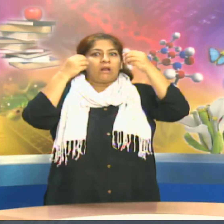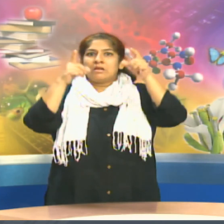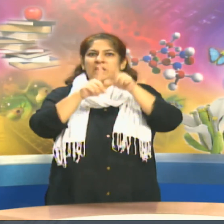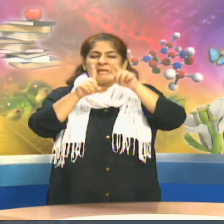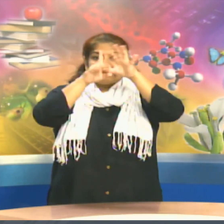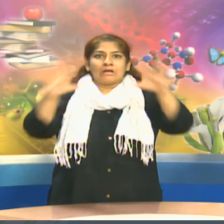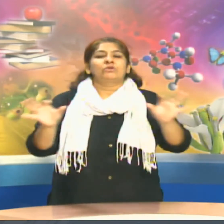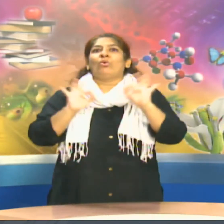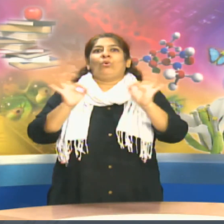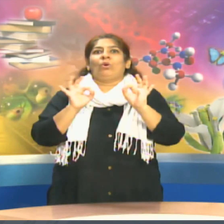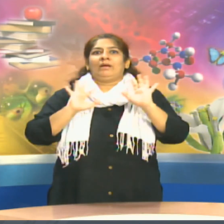to happen the